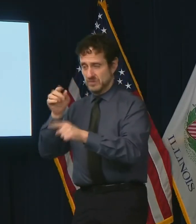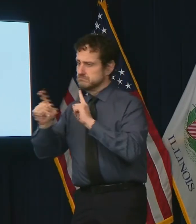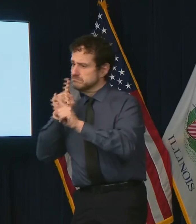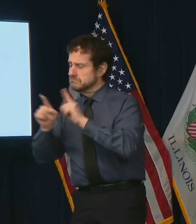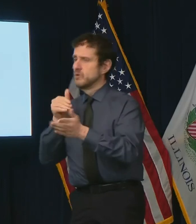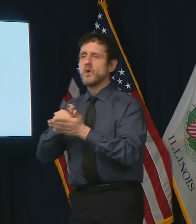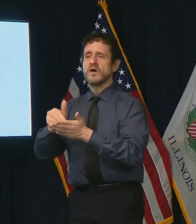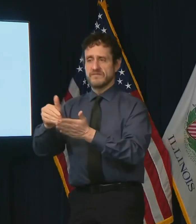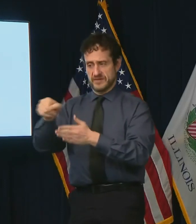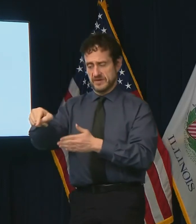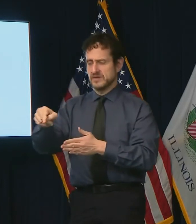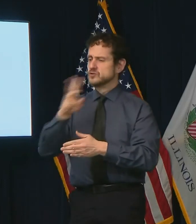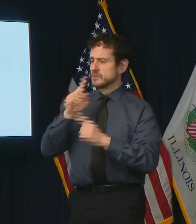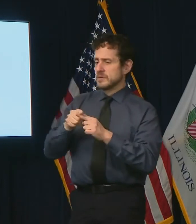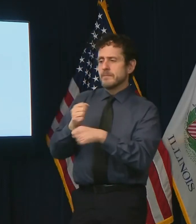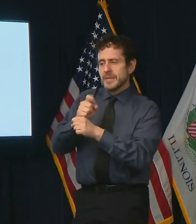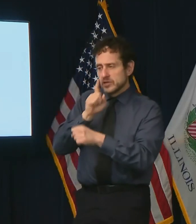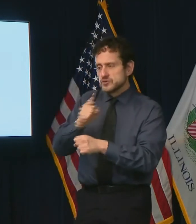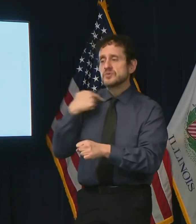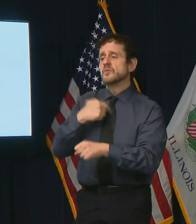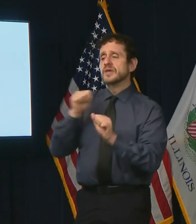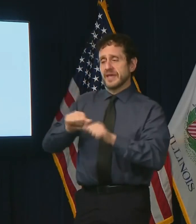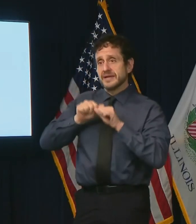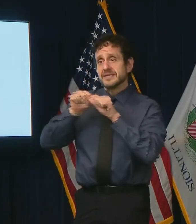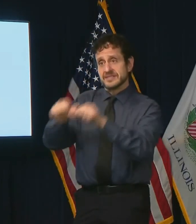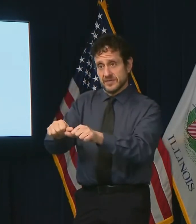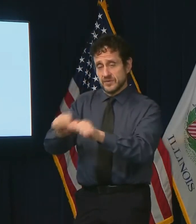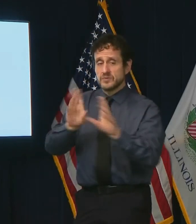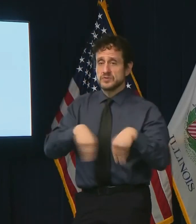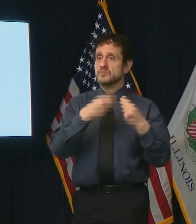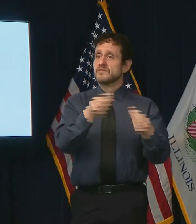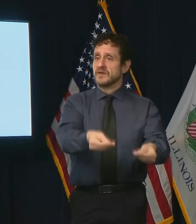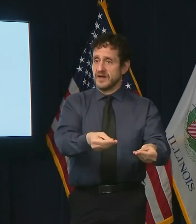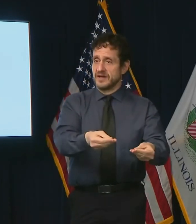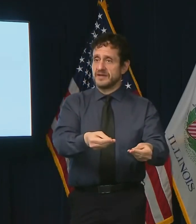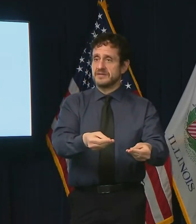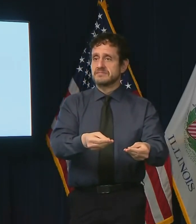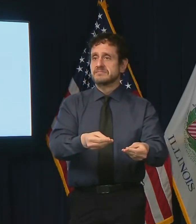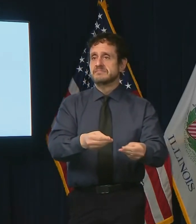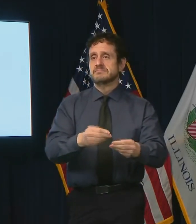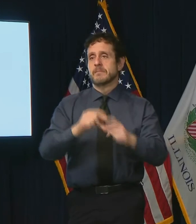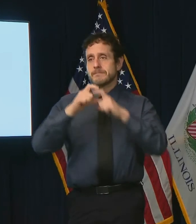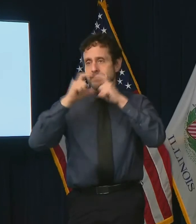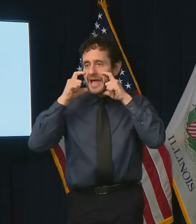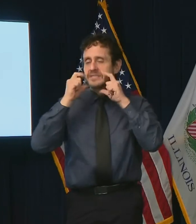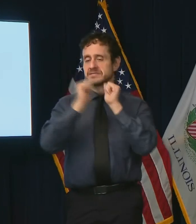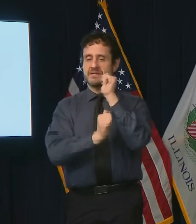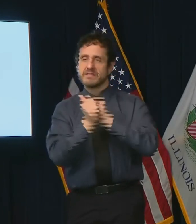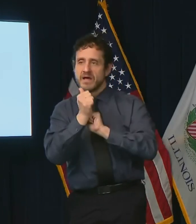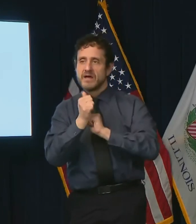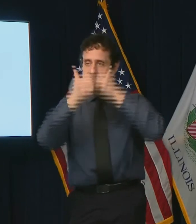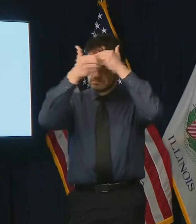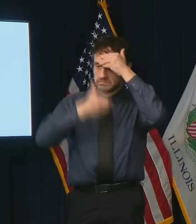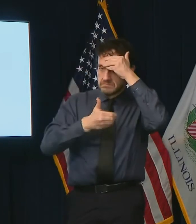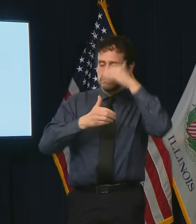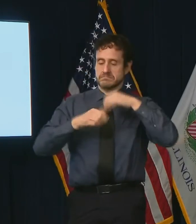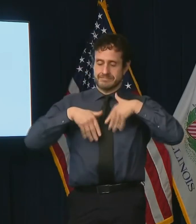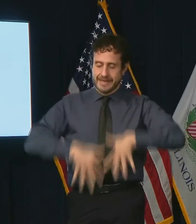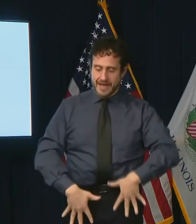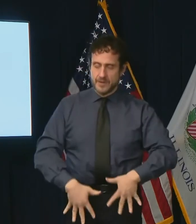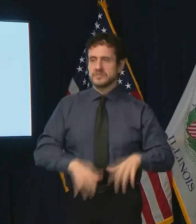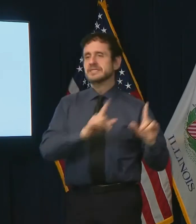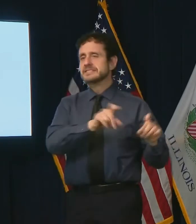federal level about making sure that we can continue to provide the kinds of PPE and other, not to mention